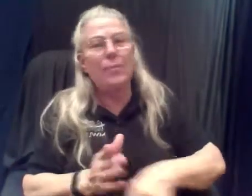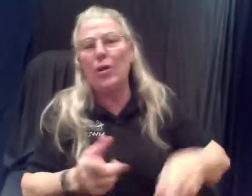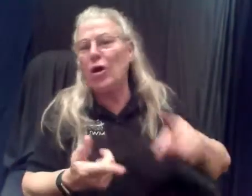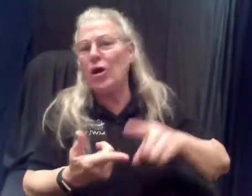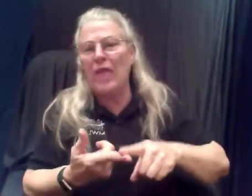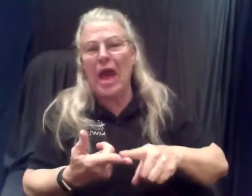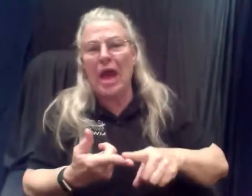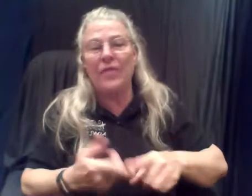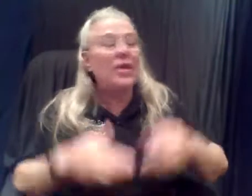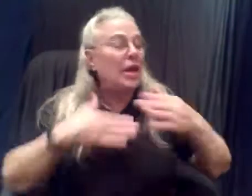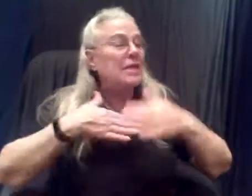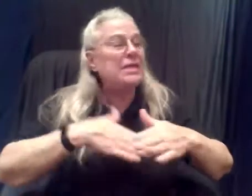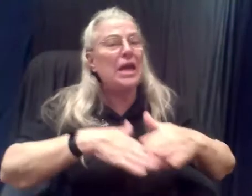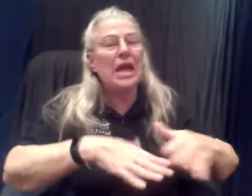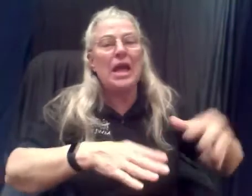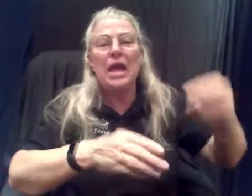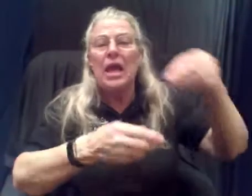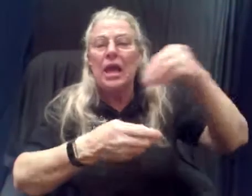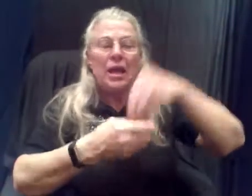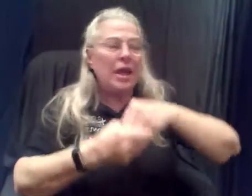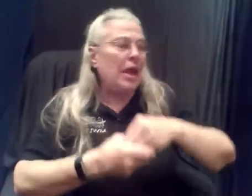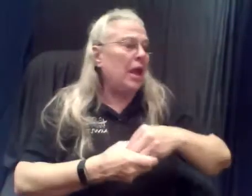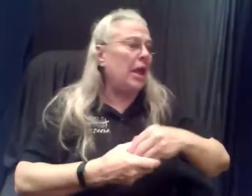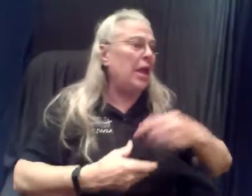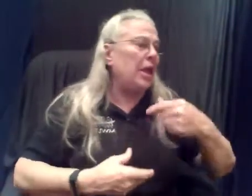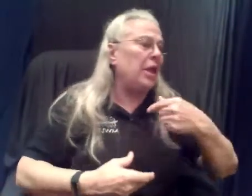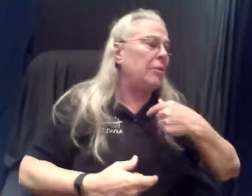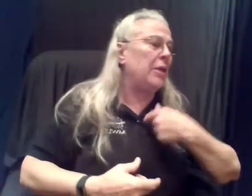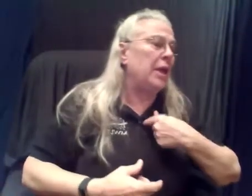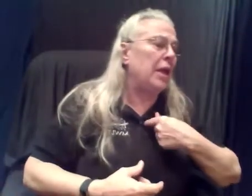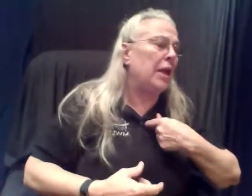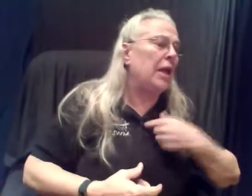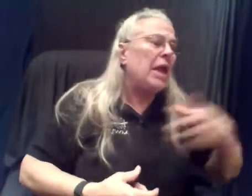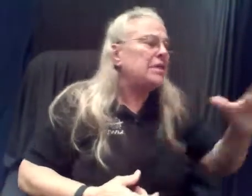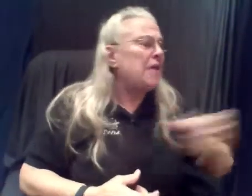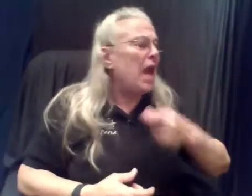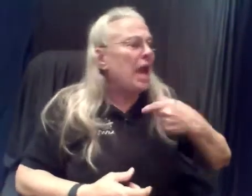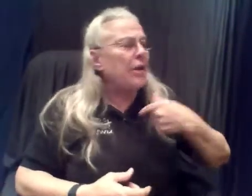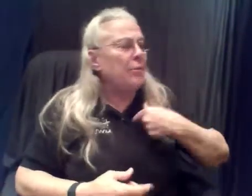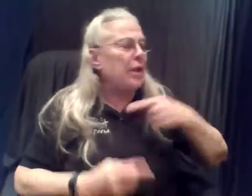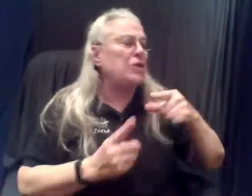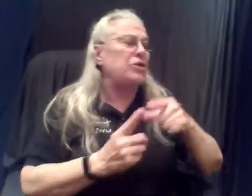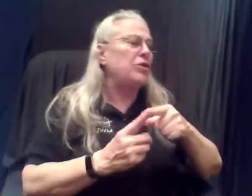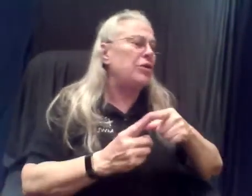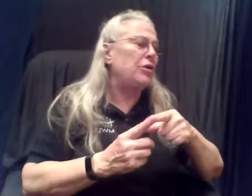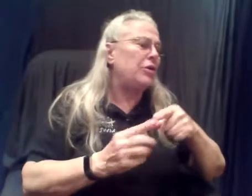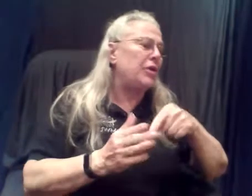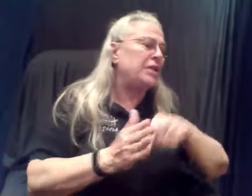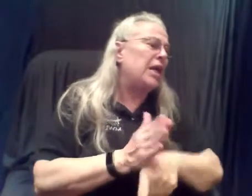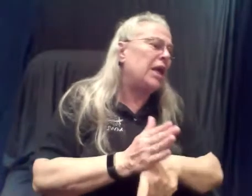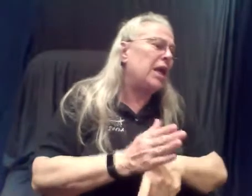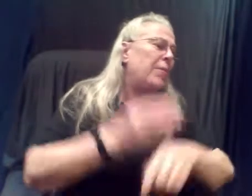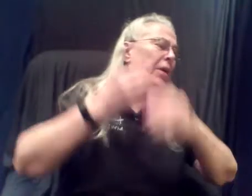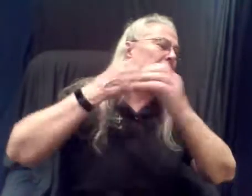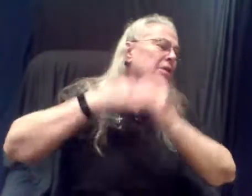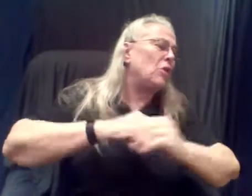deeper than the sea in me. Take me to the deepest